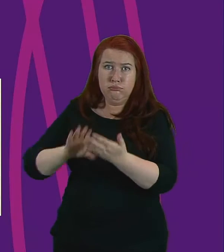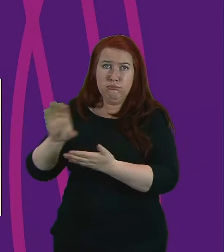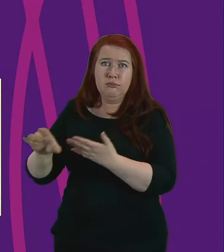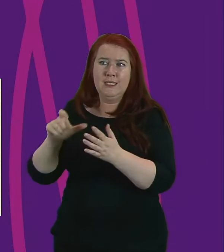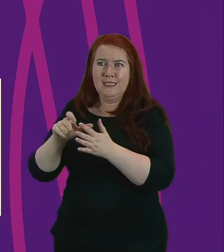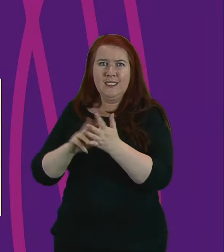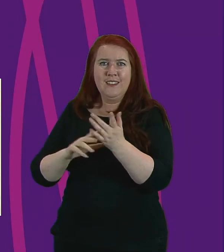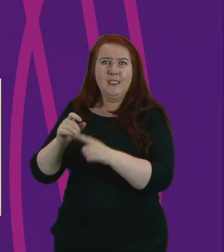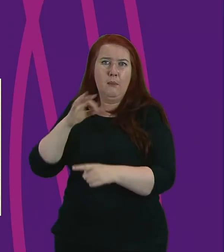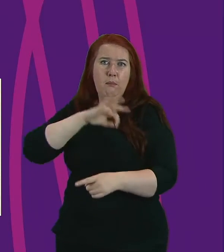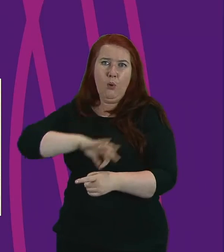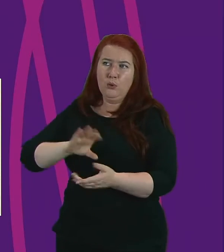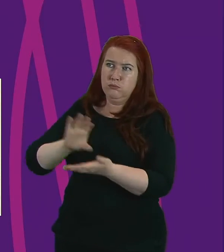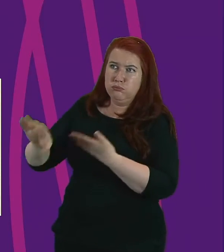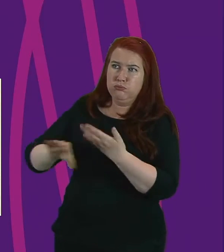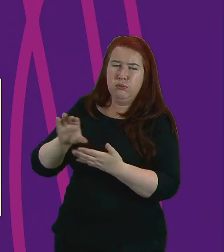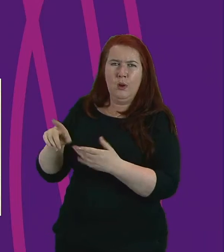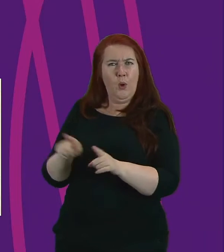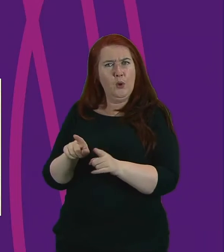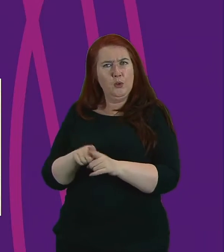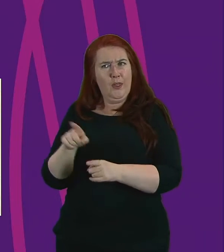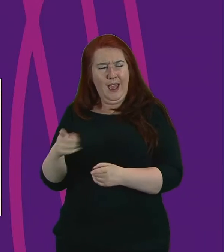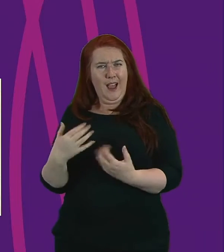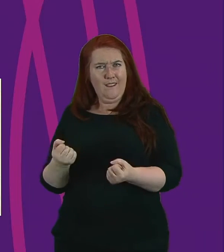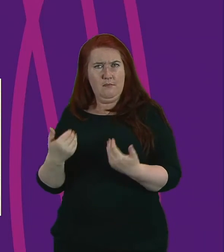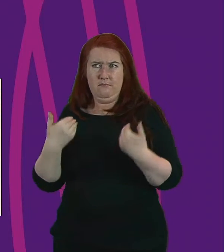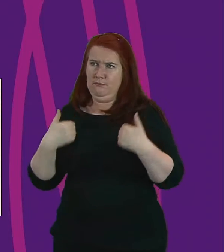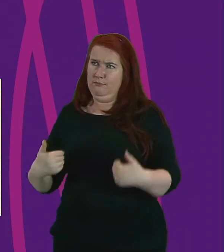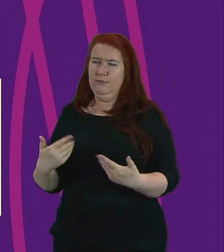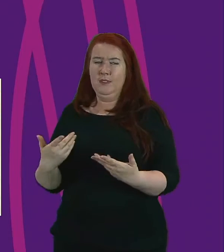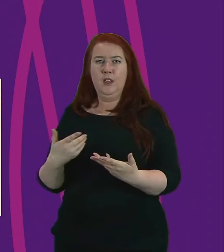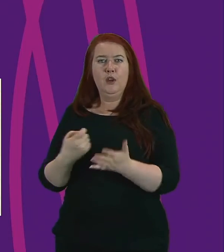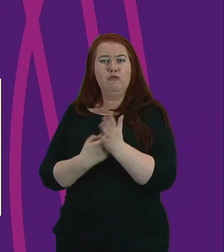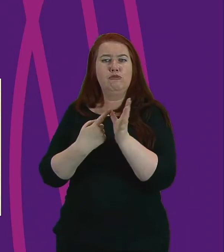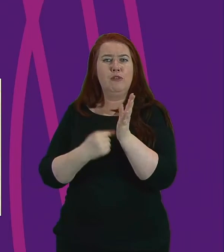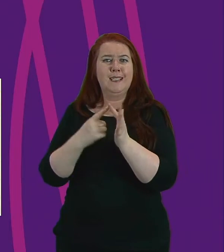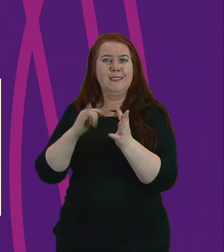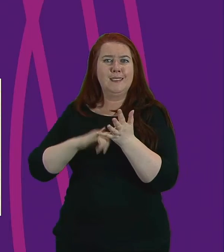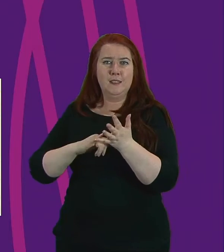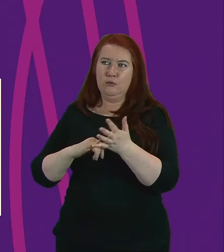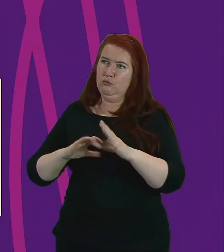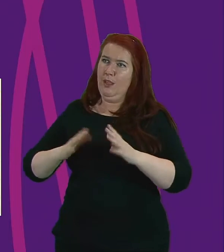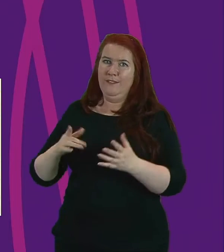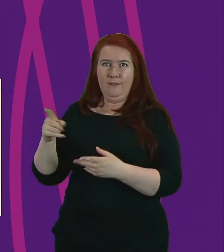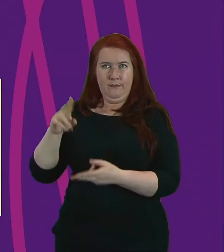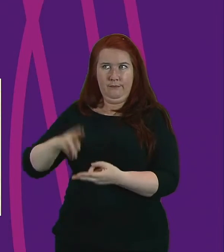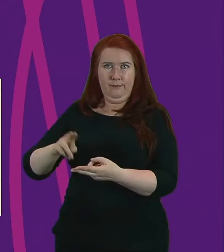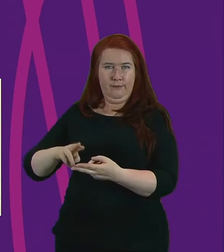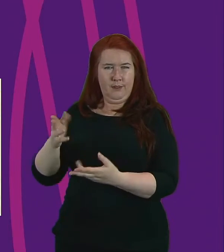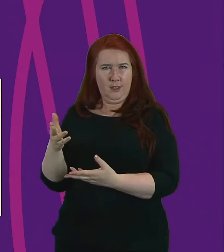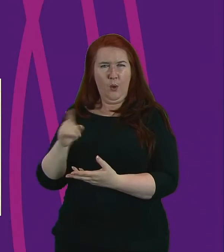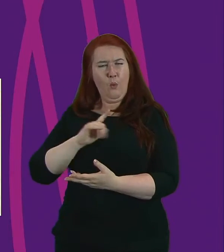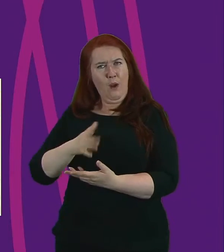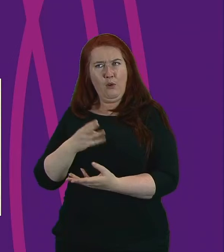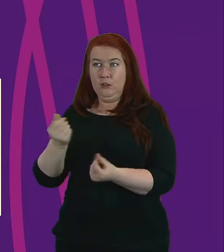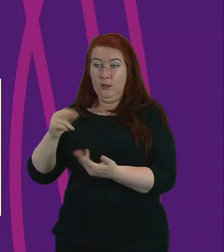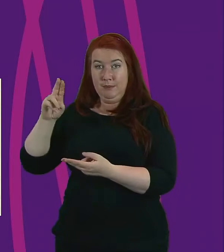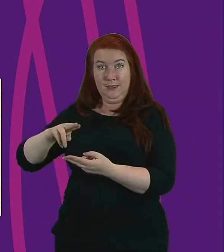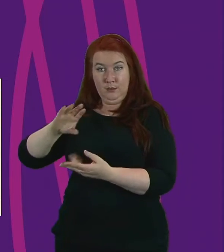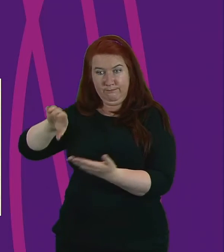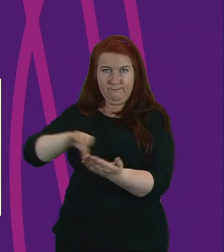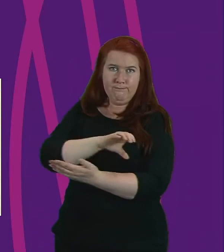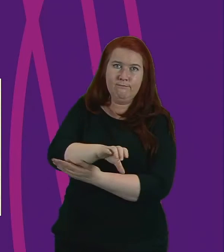are being provided with millions of pounds in rates relief. Surely it would be better to redirect some relief into our struggling hotel